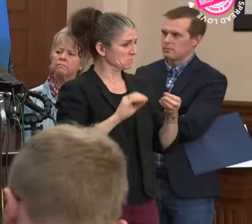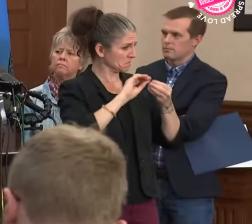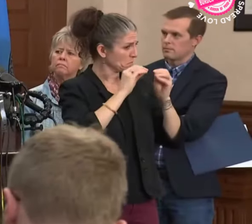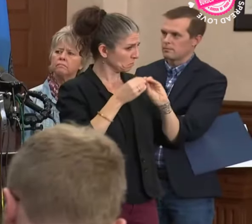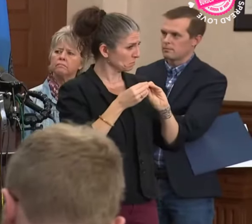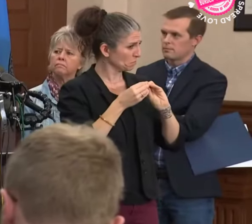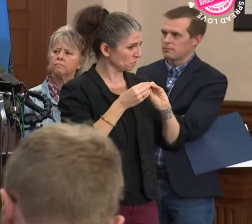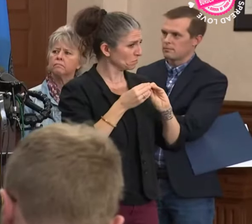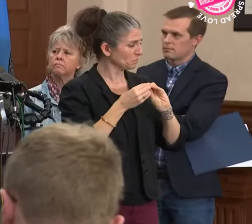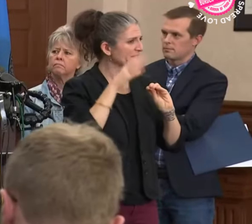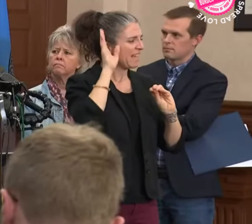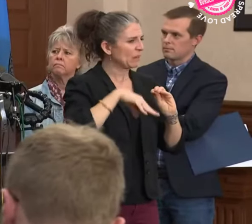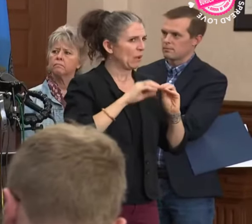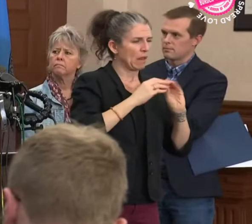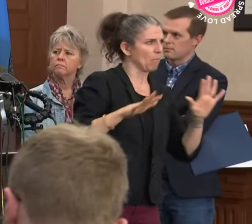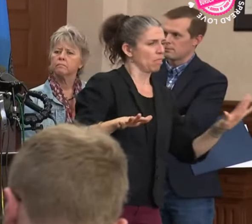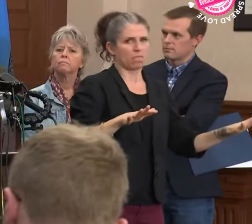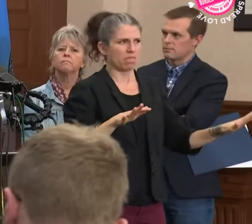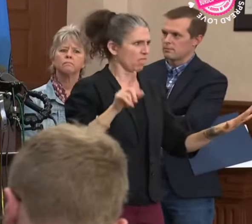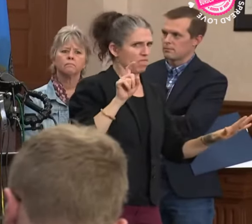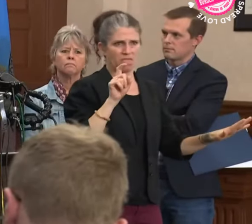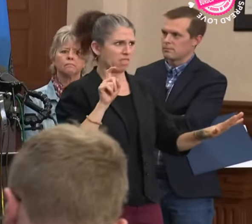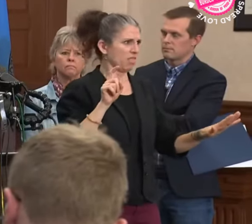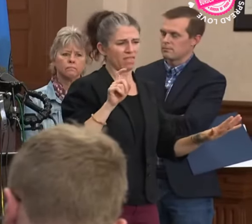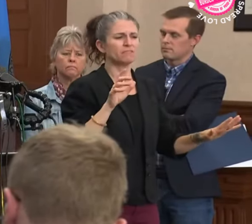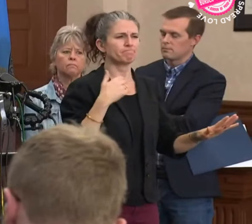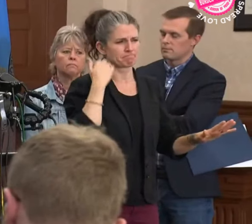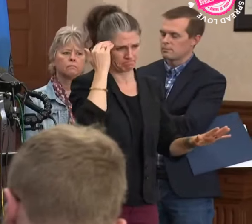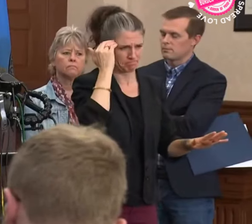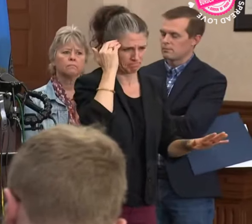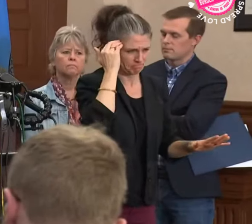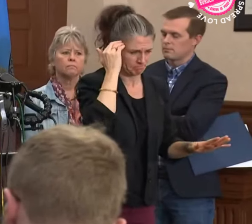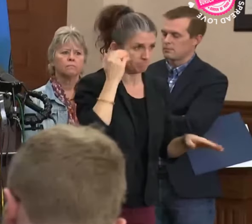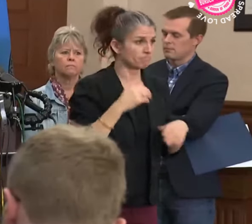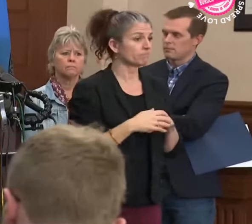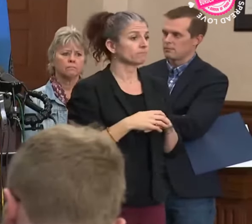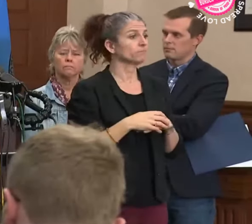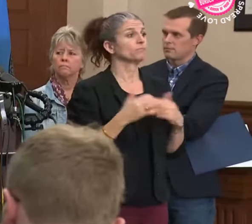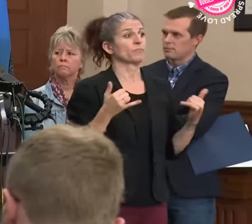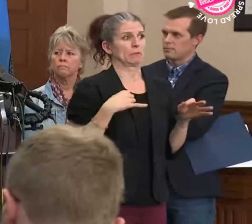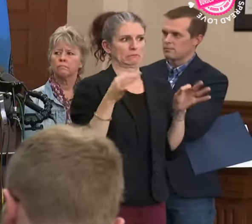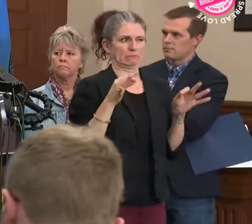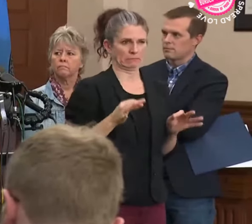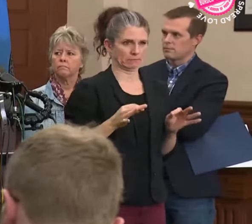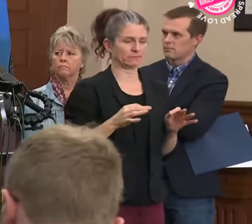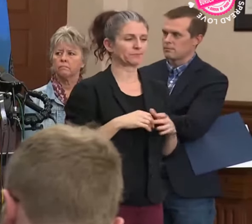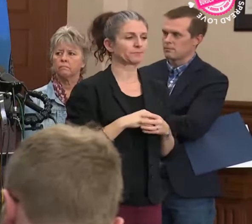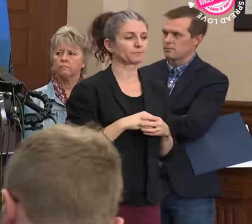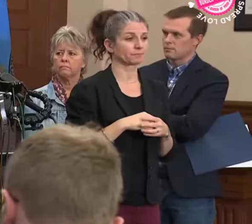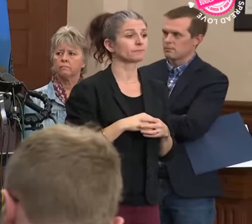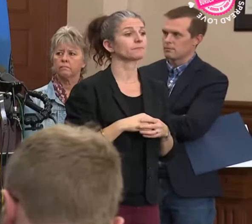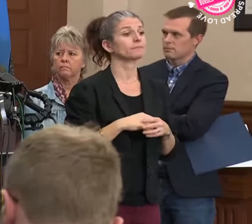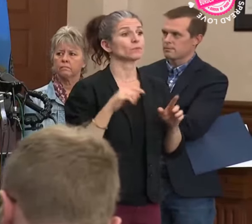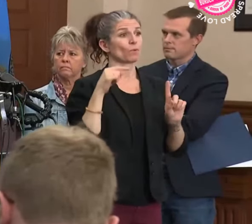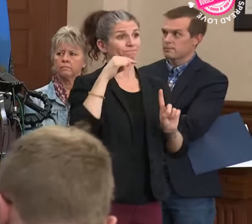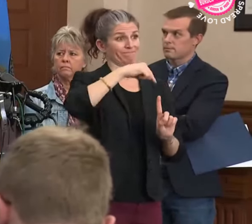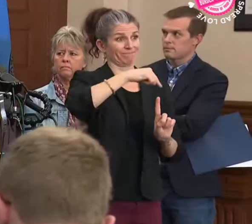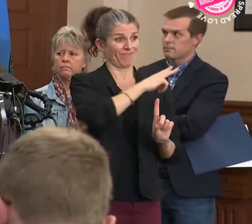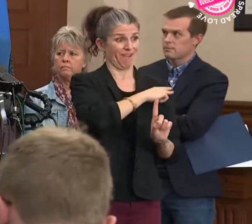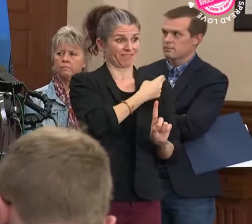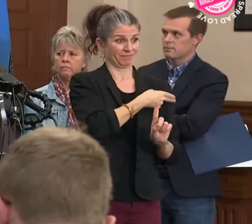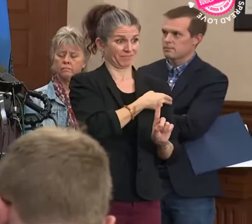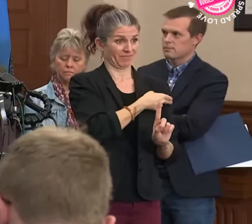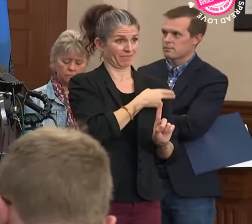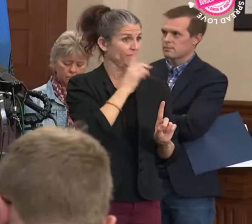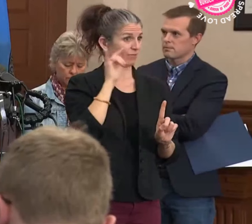would like to take the opportunity to just let you know what we dealt with and what we have currently in our hospital. All but one of the patients that were taken